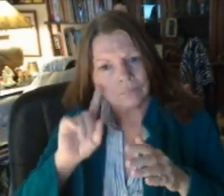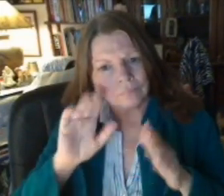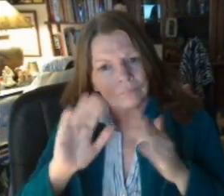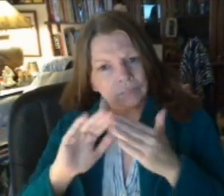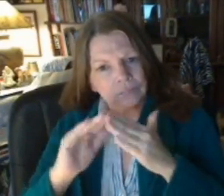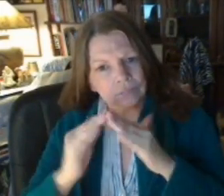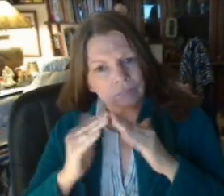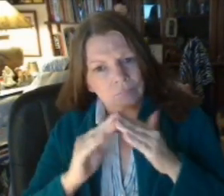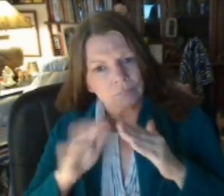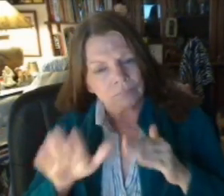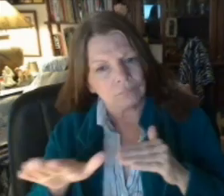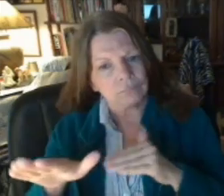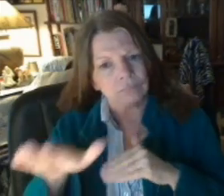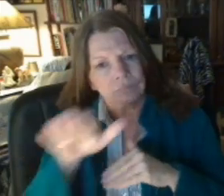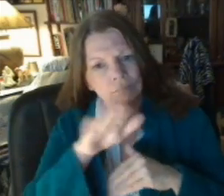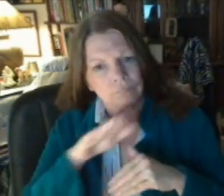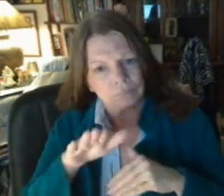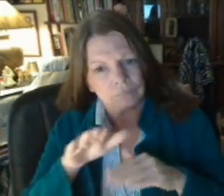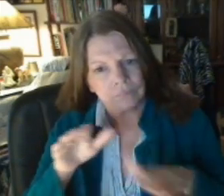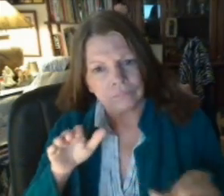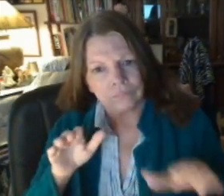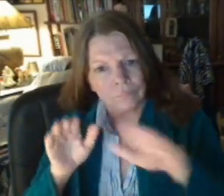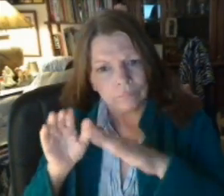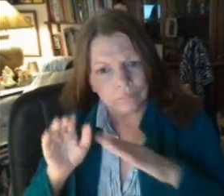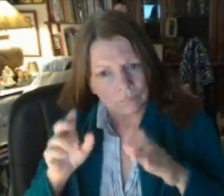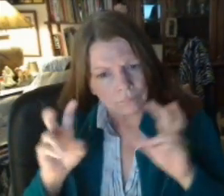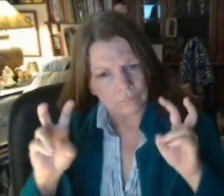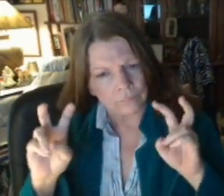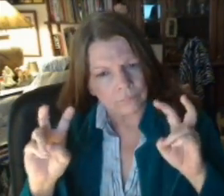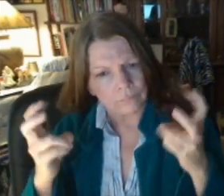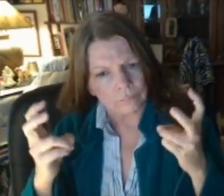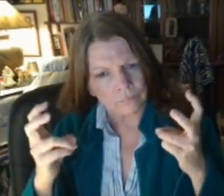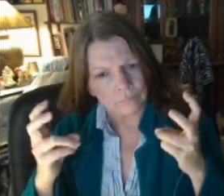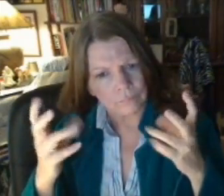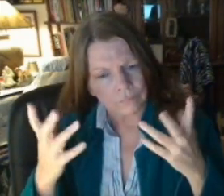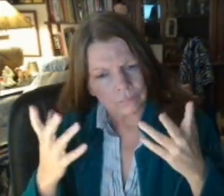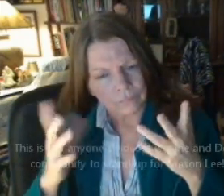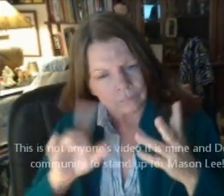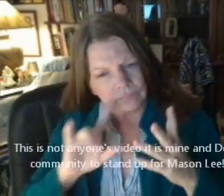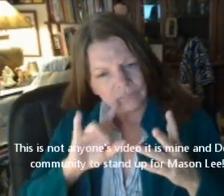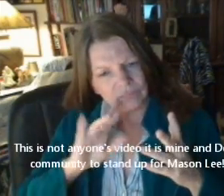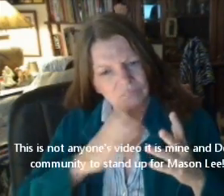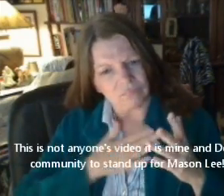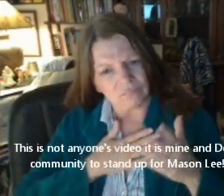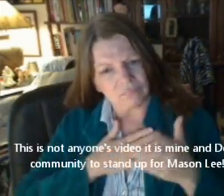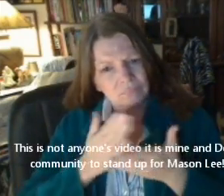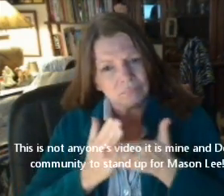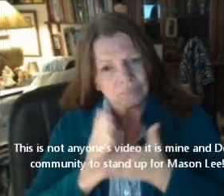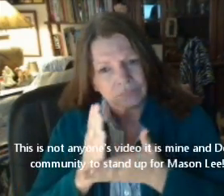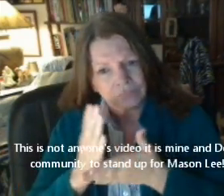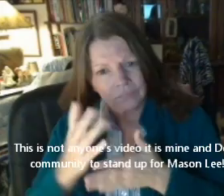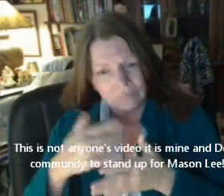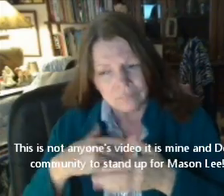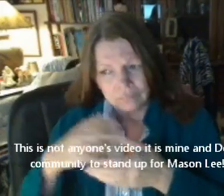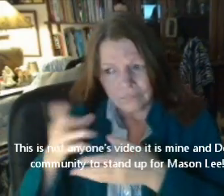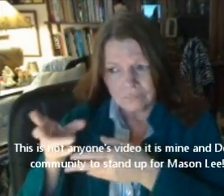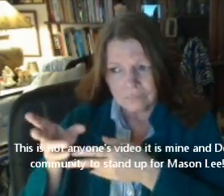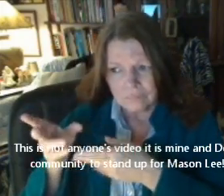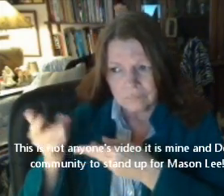stay private, because you may not have put your privacy levels on. And remember, it is not just Facebook with all this info.